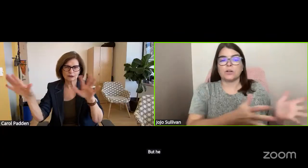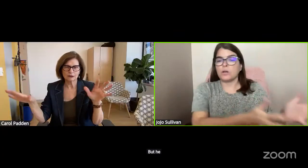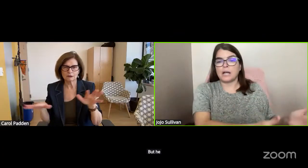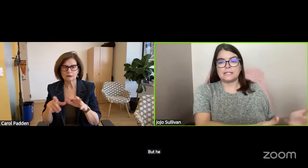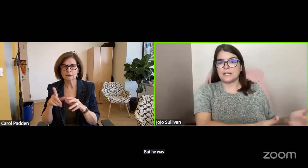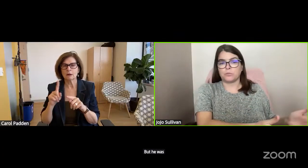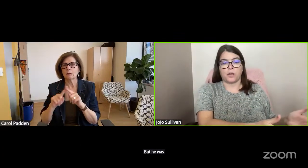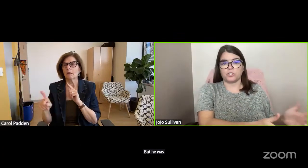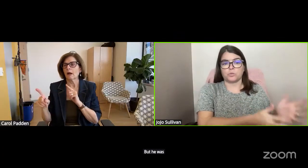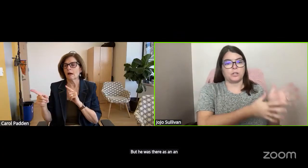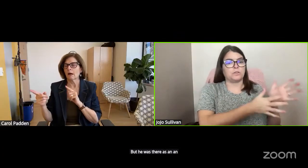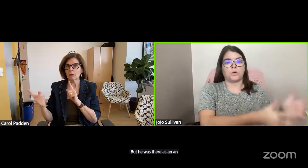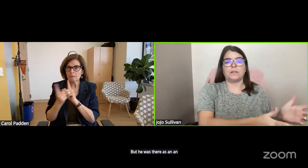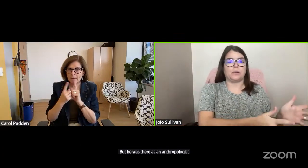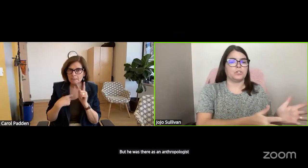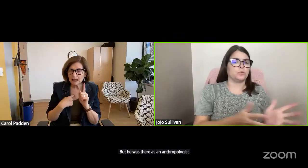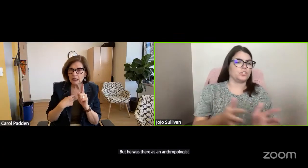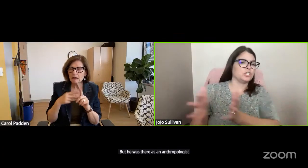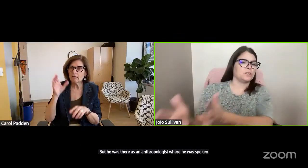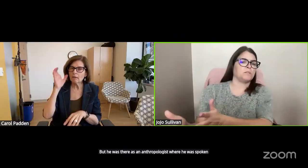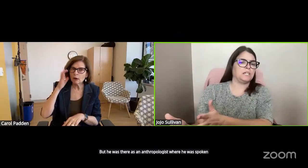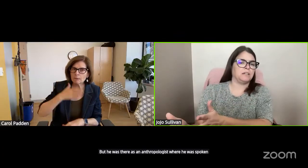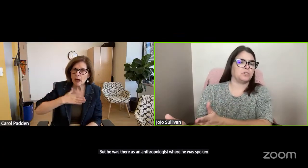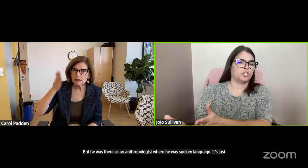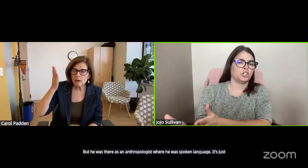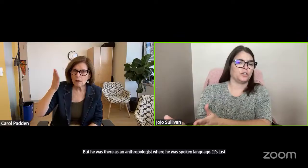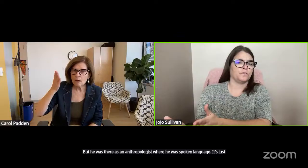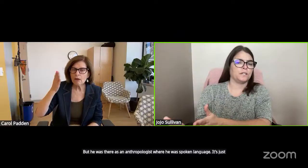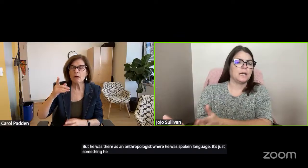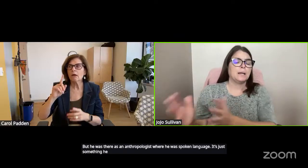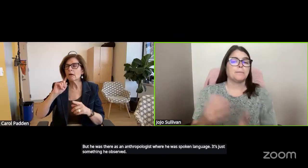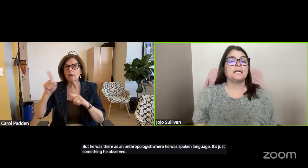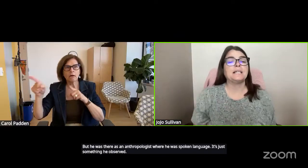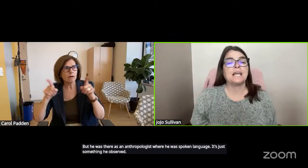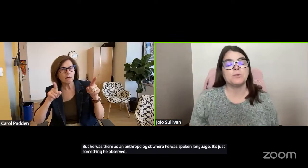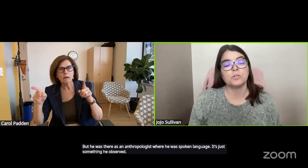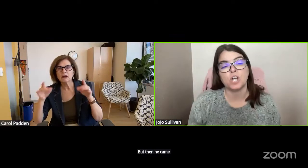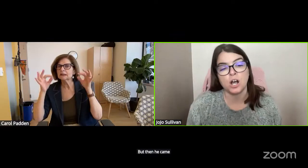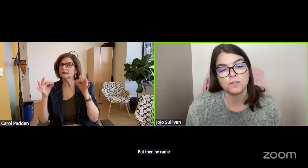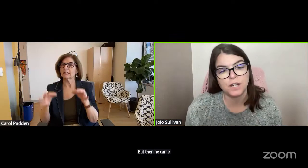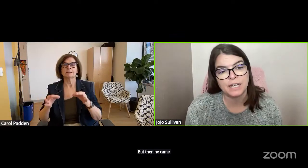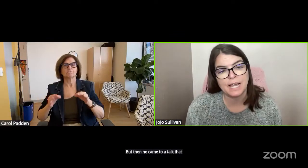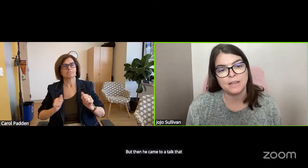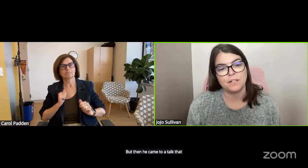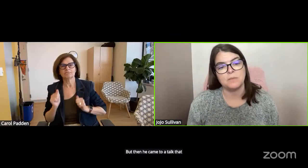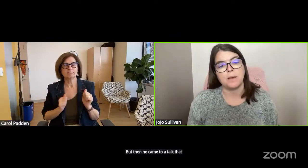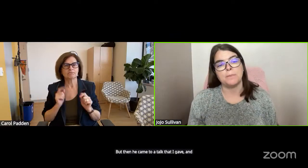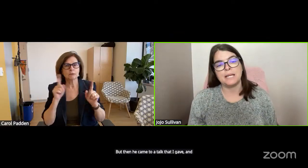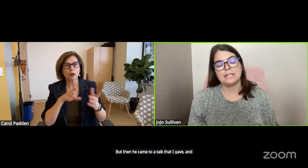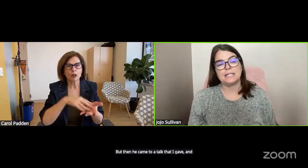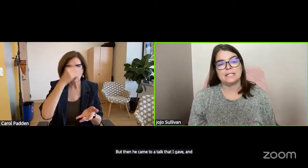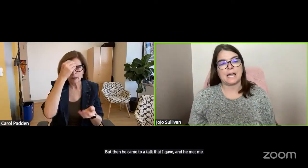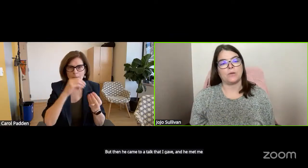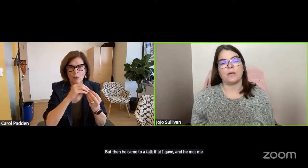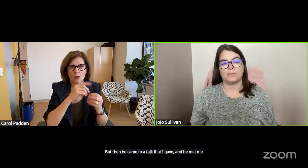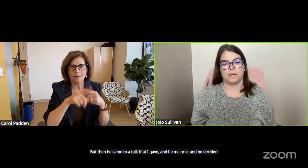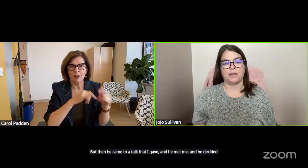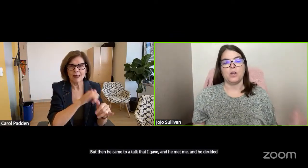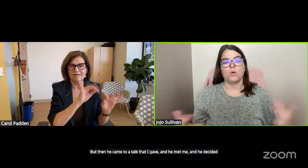there as an anthropologist working with spoken languages. It's just something he observed. But then he came to a talk that I gave and he met me and he decided, wait a minute, I